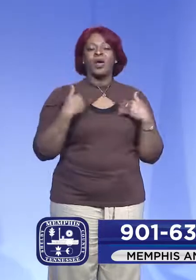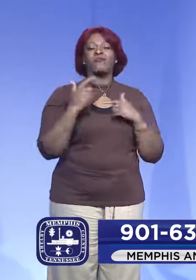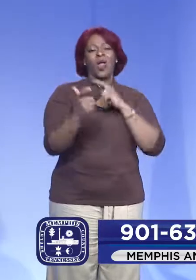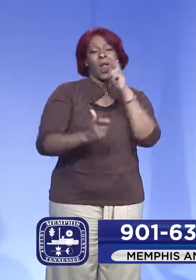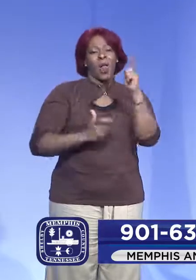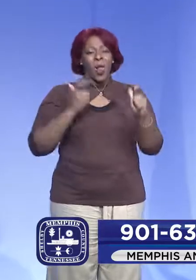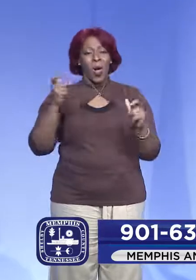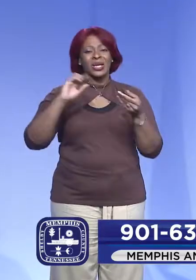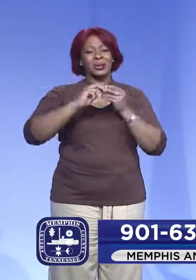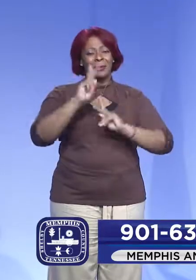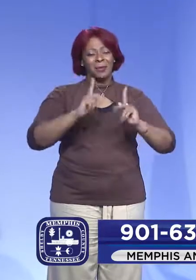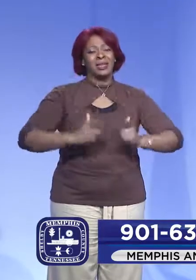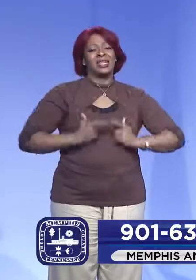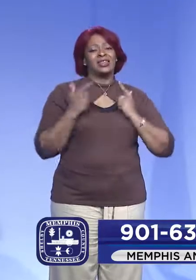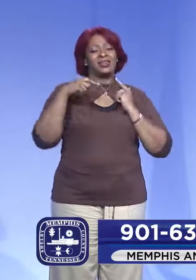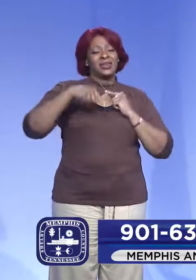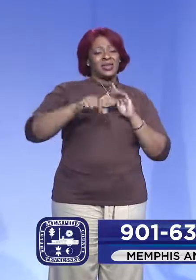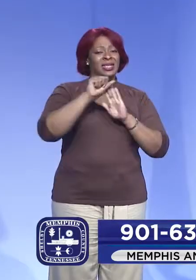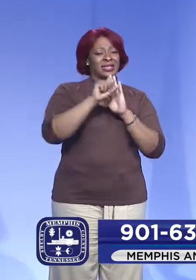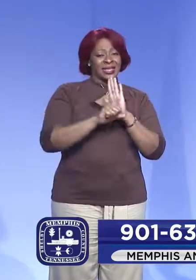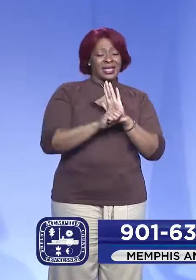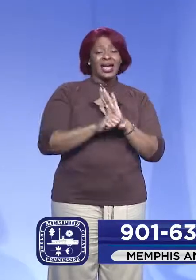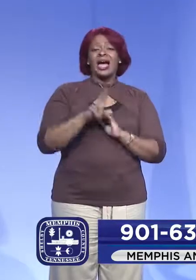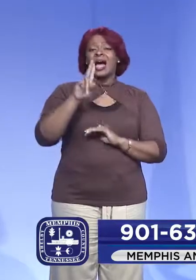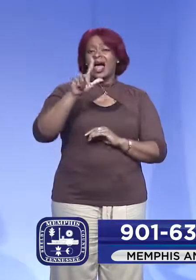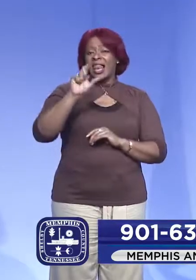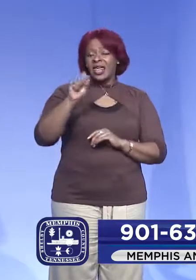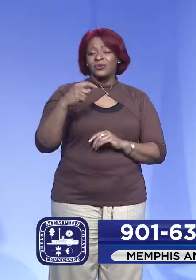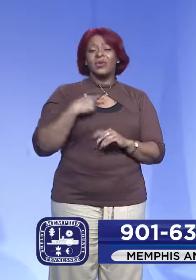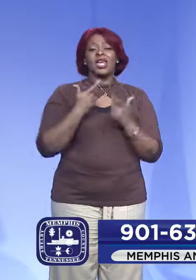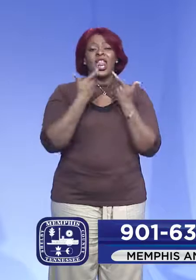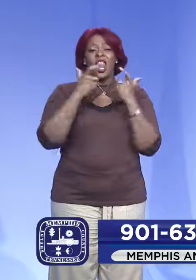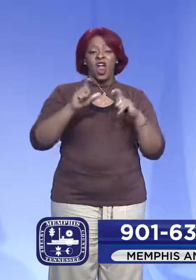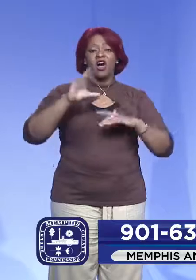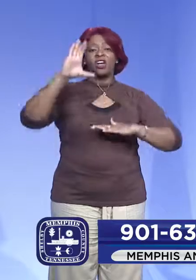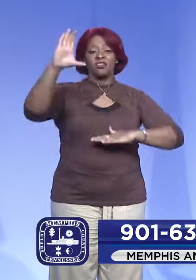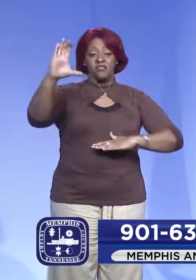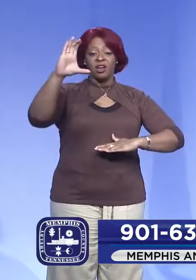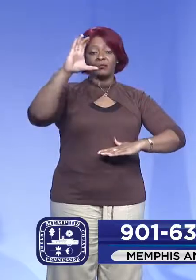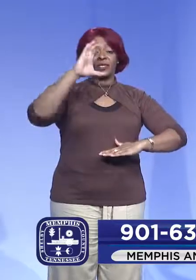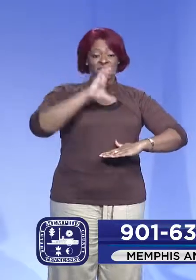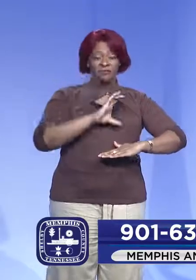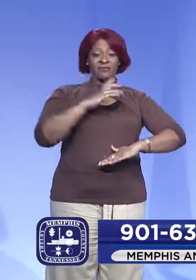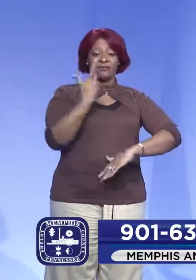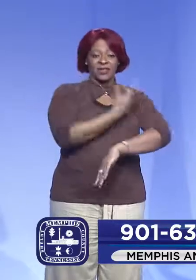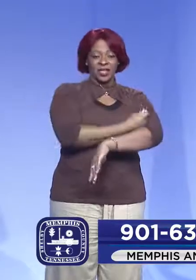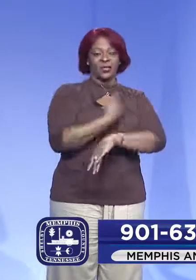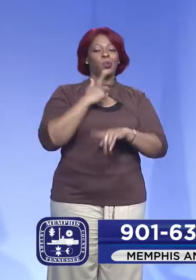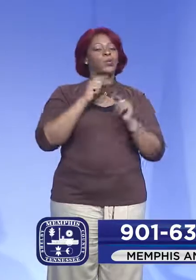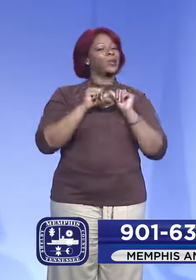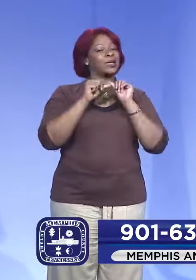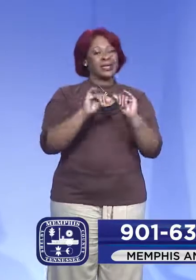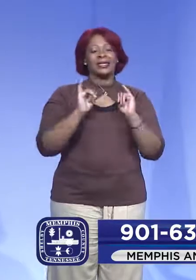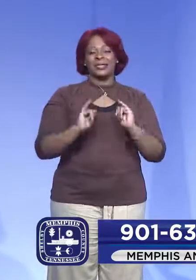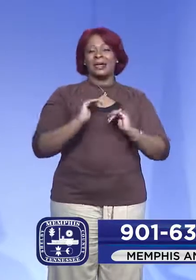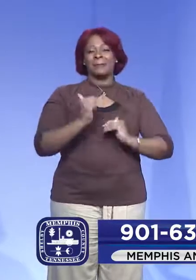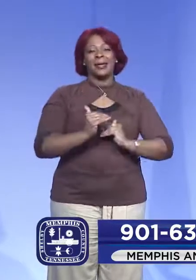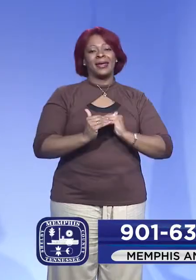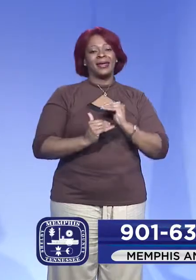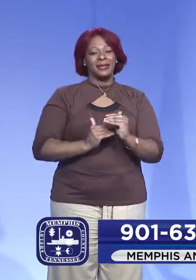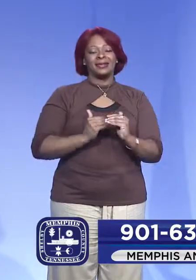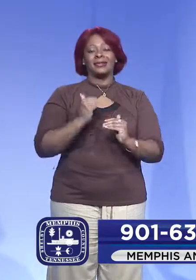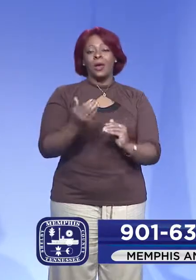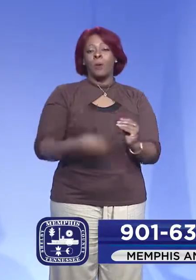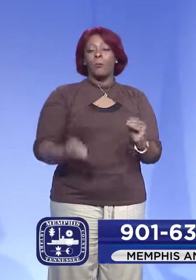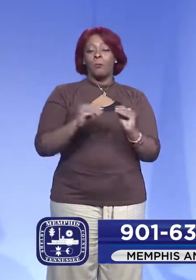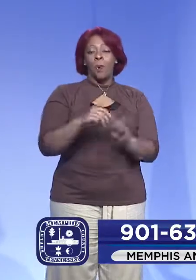largest population in the state, and unless we get large volumes of vaccine, we're going to continue at this same pace. So the more vaccine